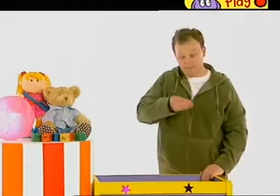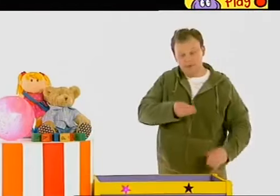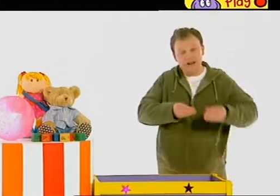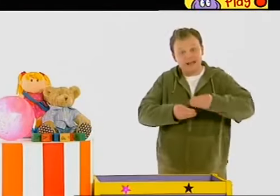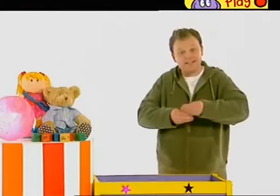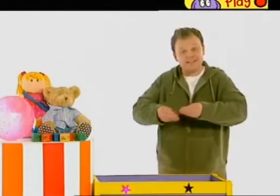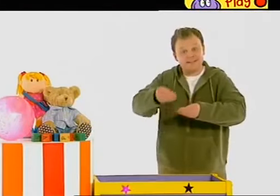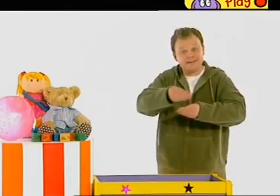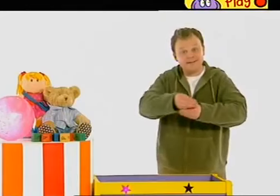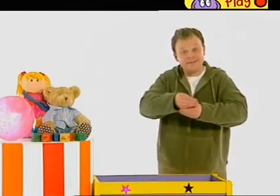Bricks.